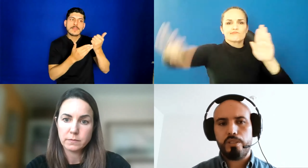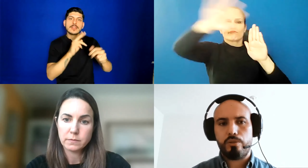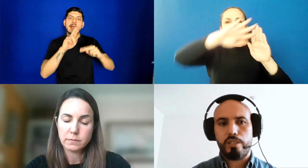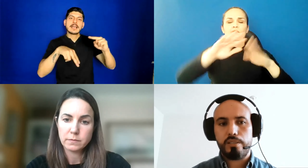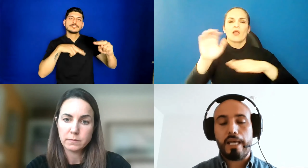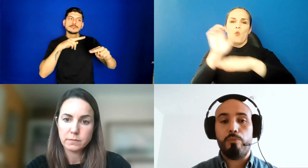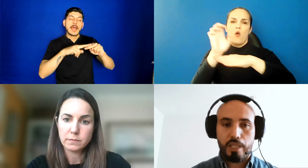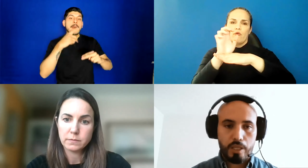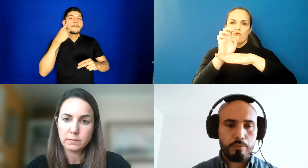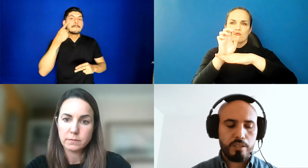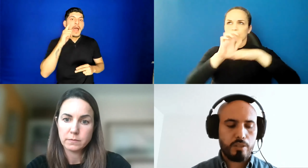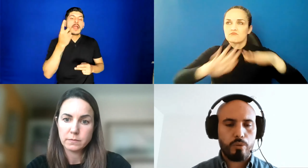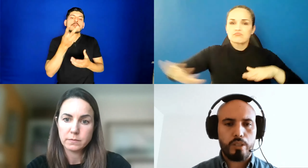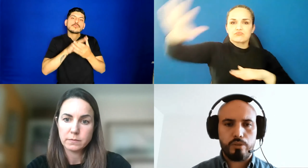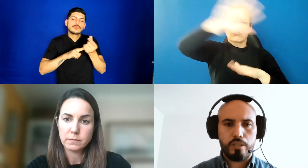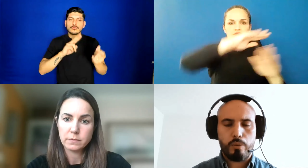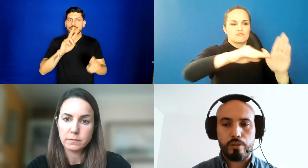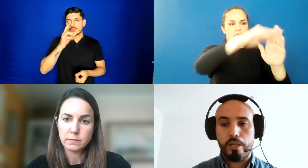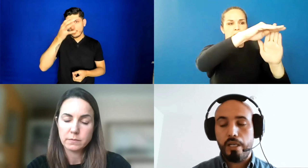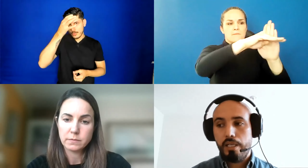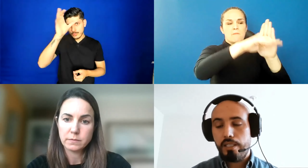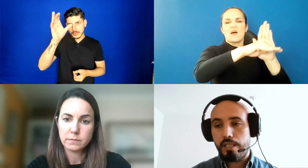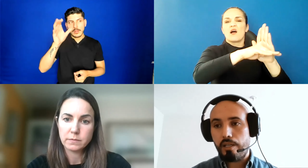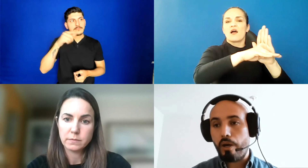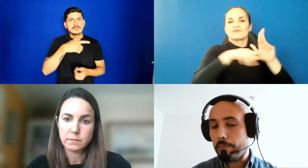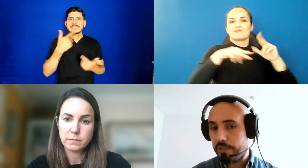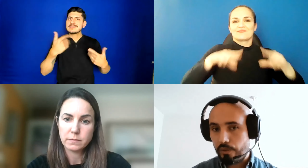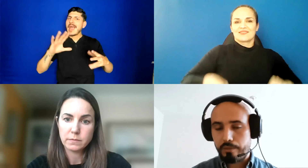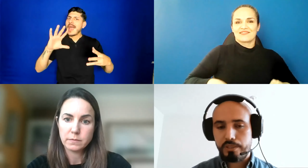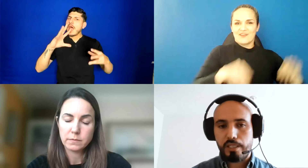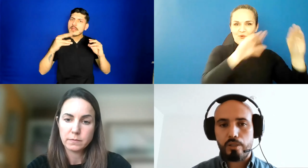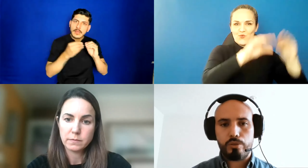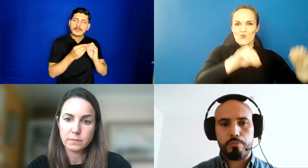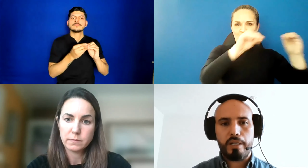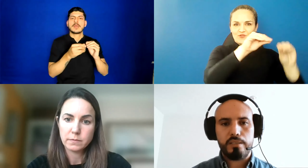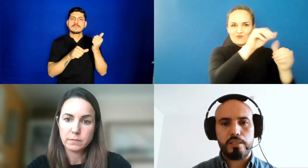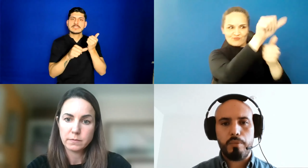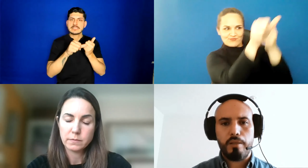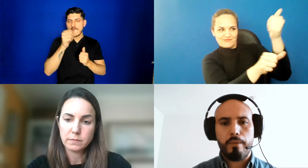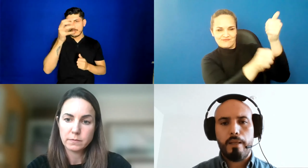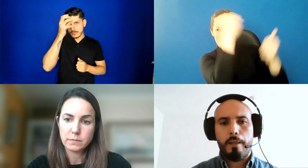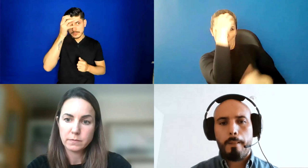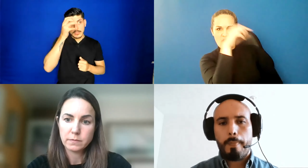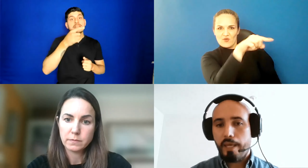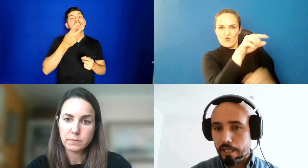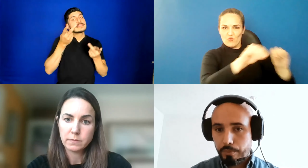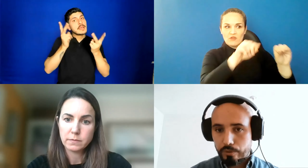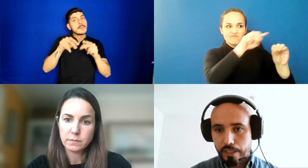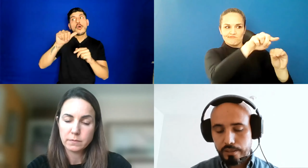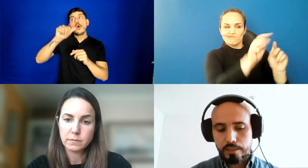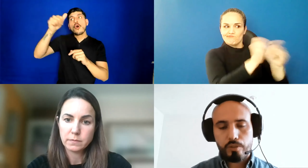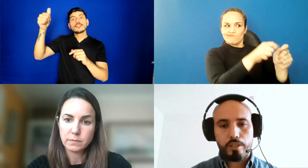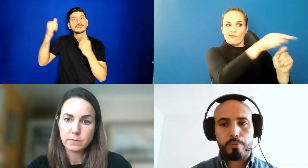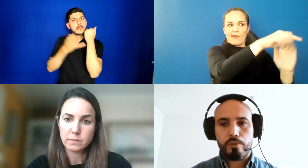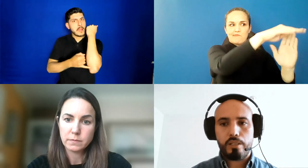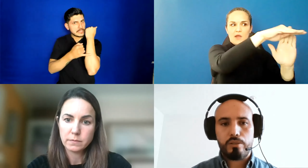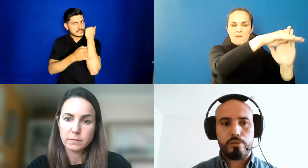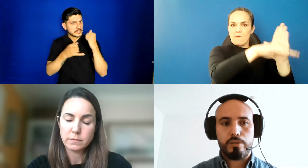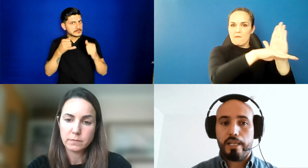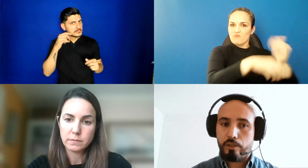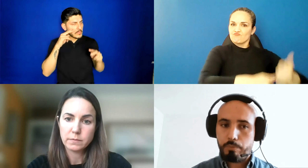established a national bilingual model and this for Ecuador,